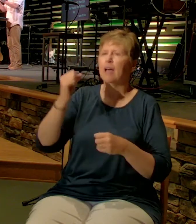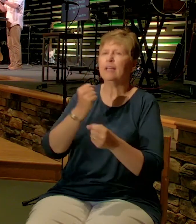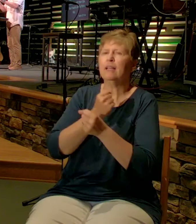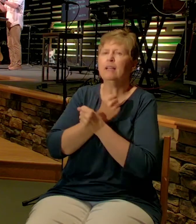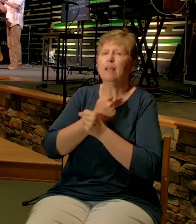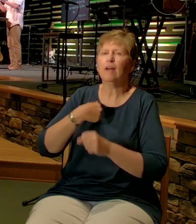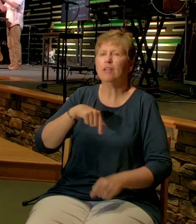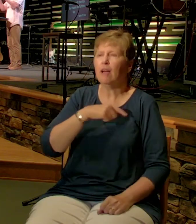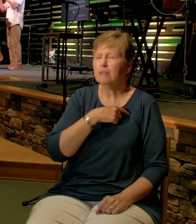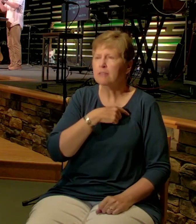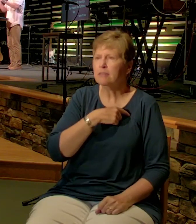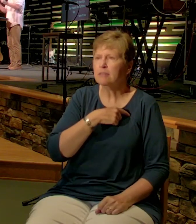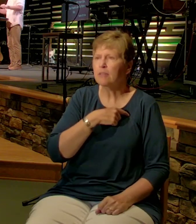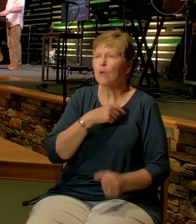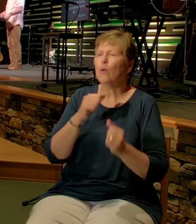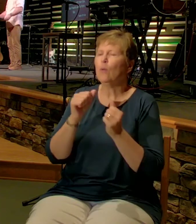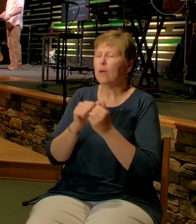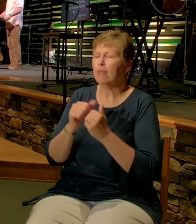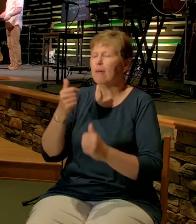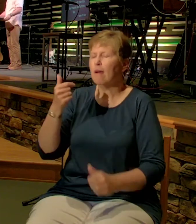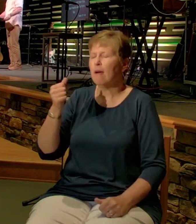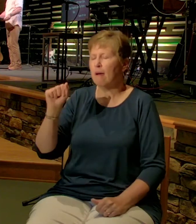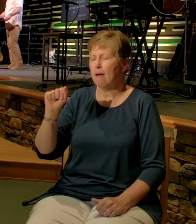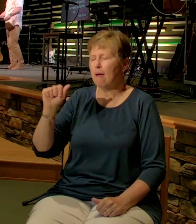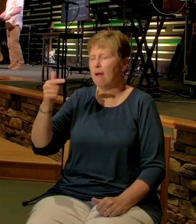us with agape.